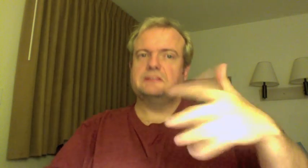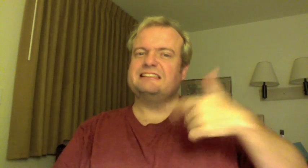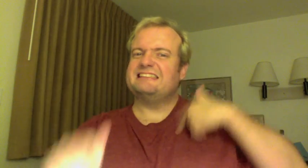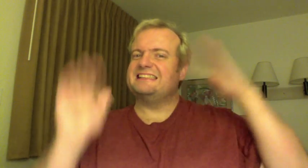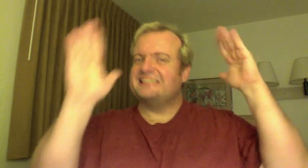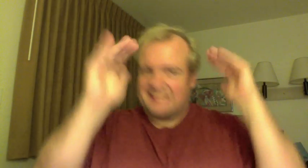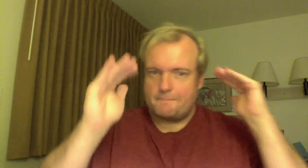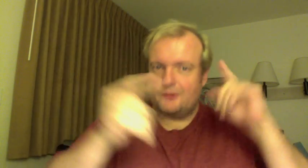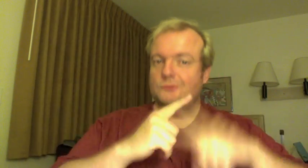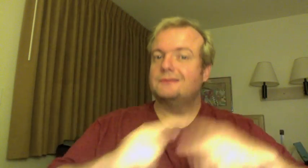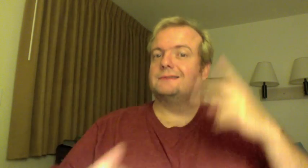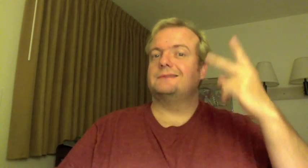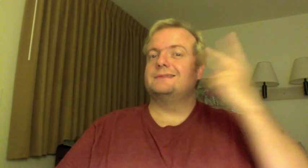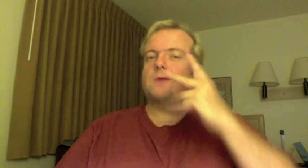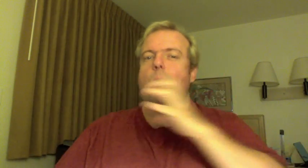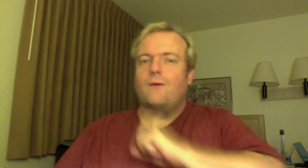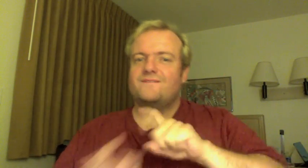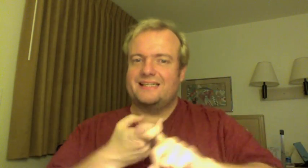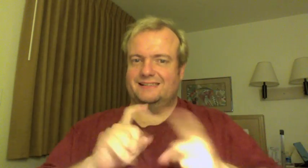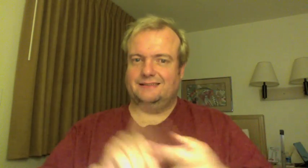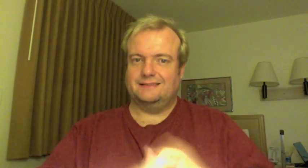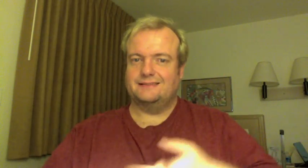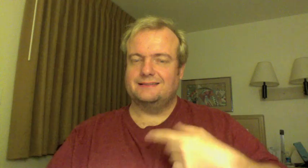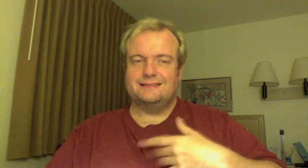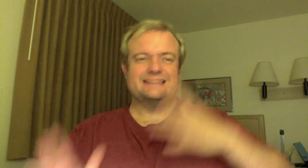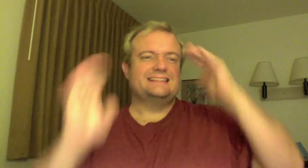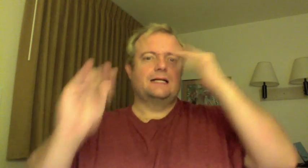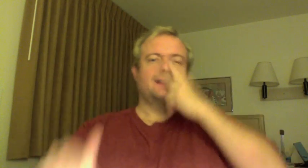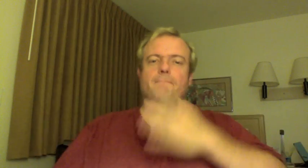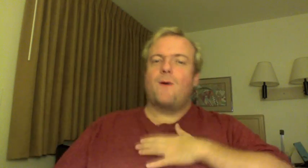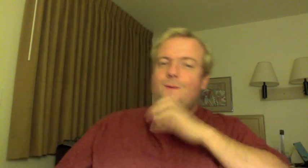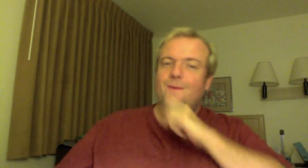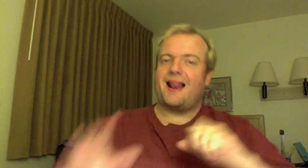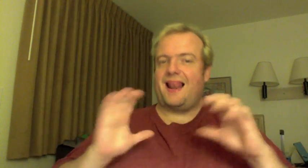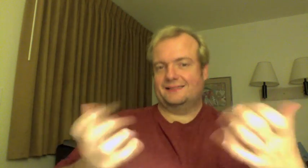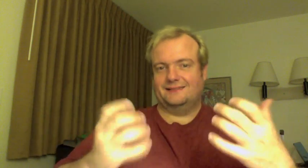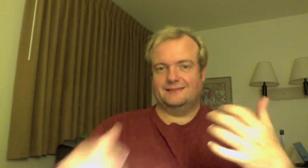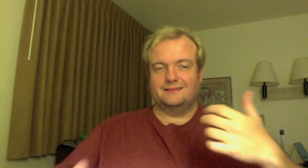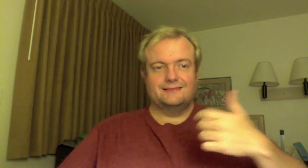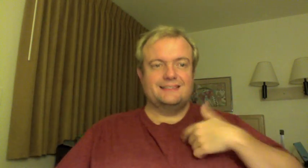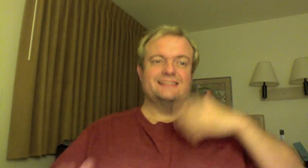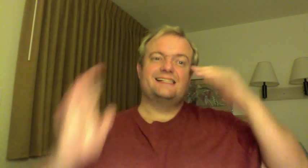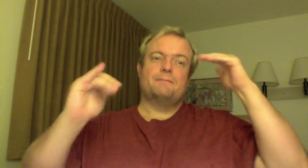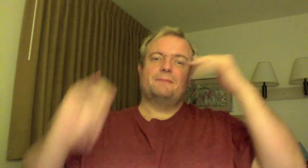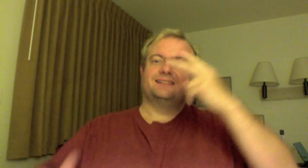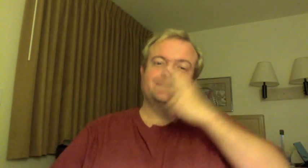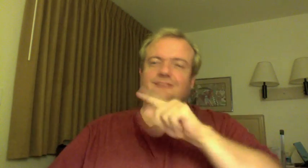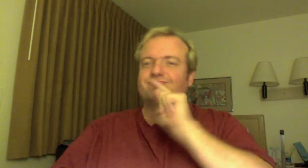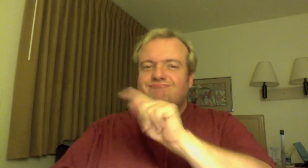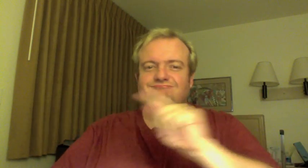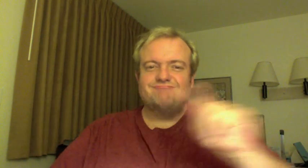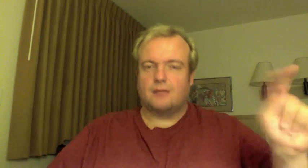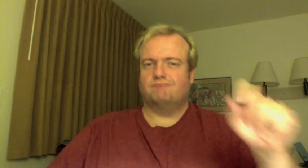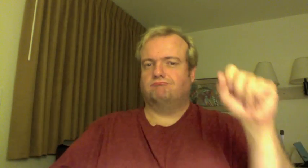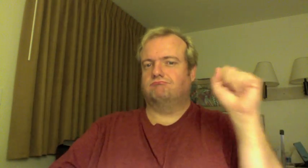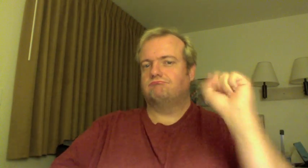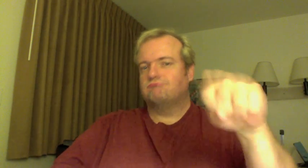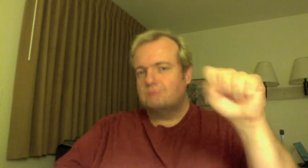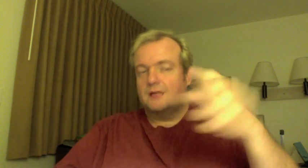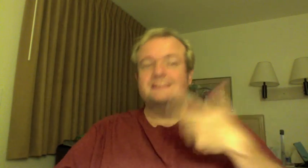powerful idea of space. A second set of beams fills in the empty spaces between the